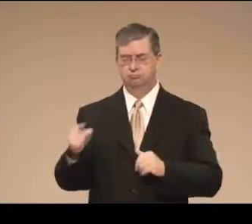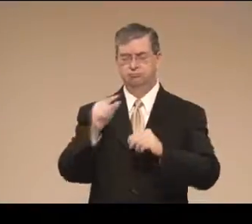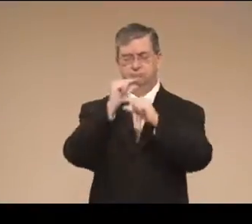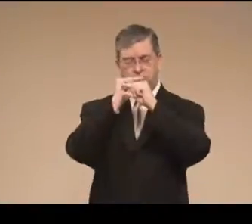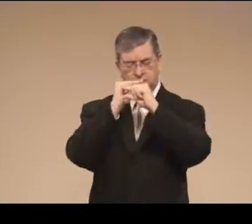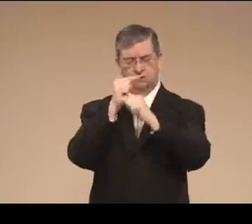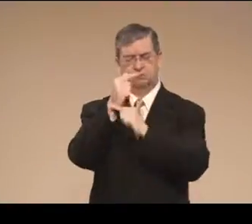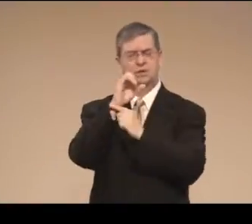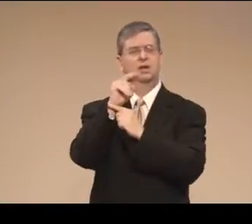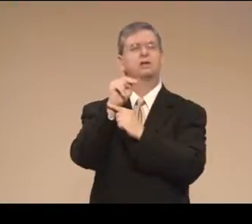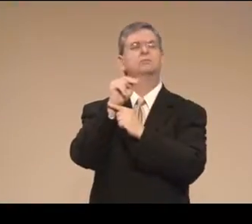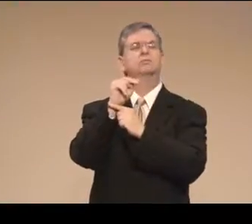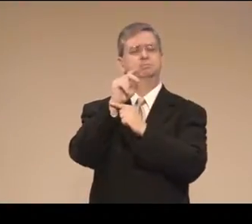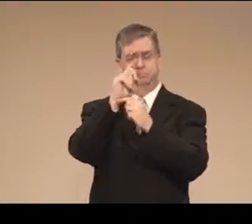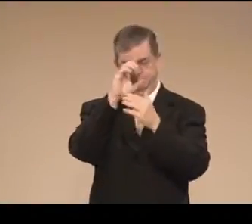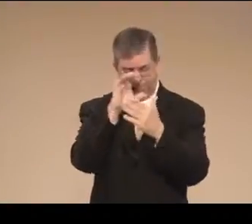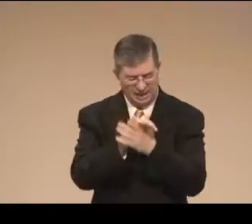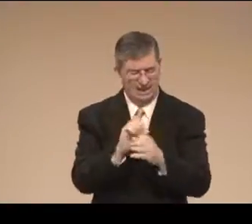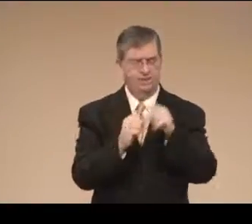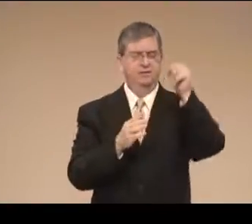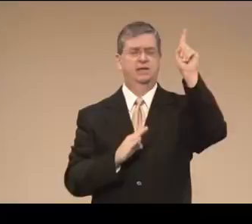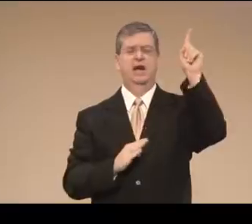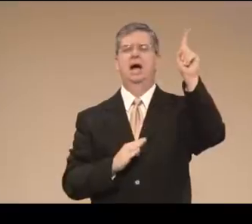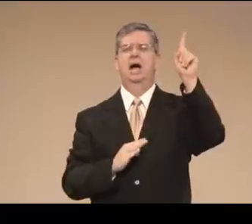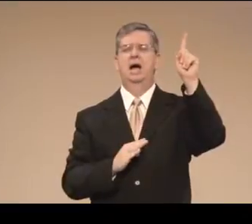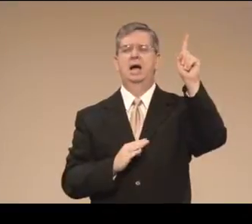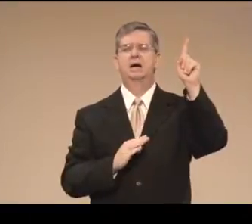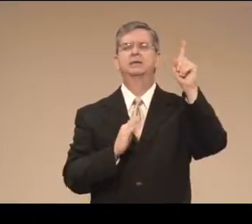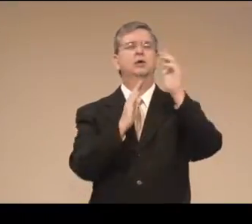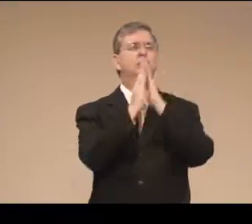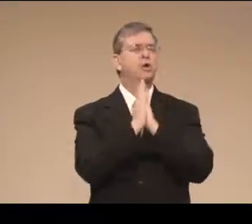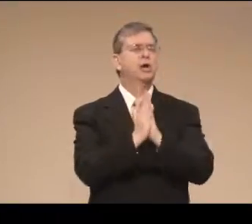that the hope is within him, that Gideon believed.